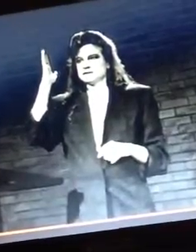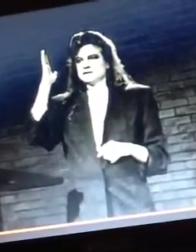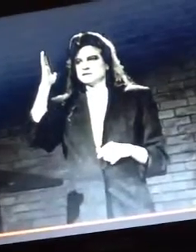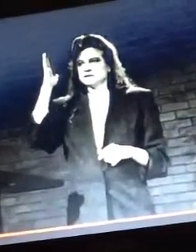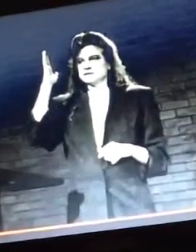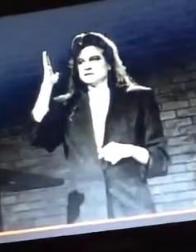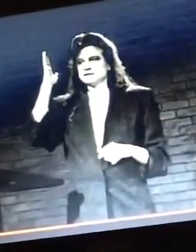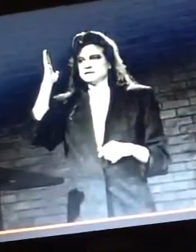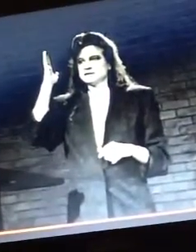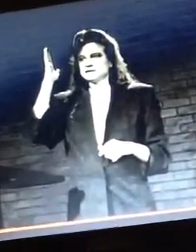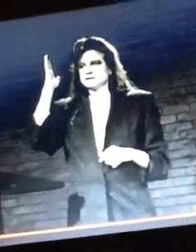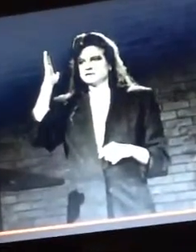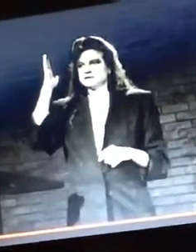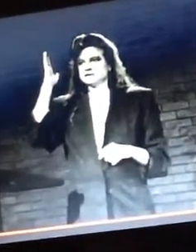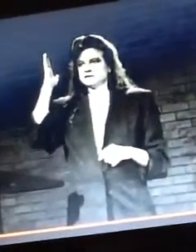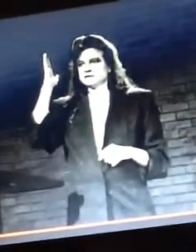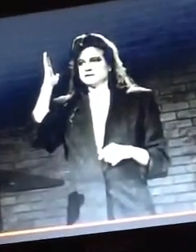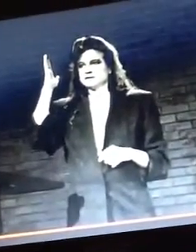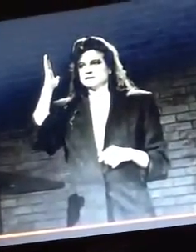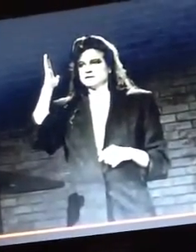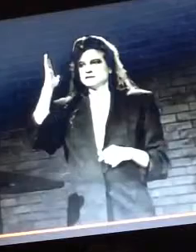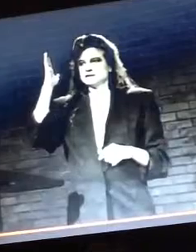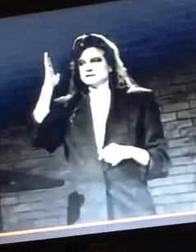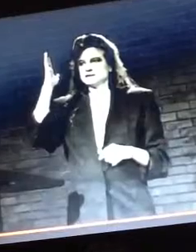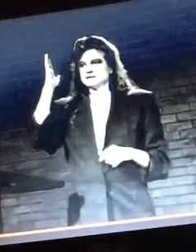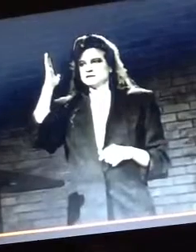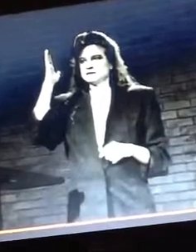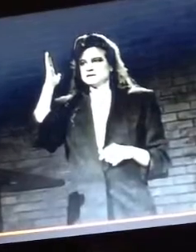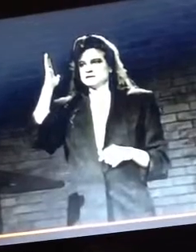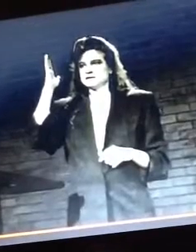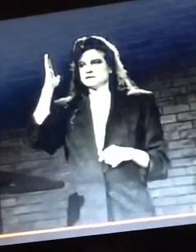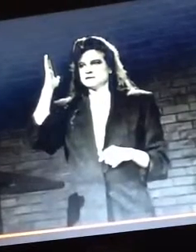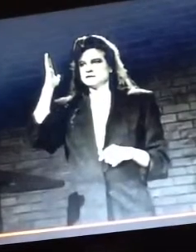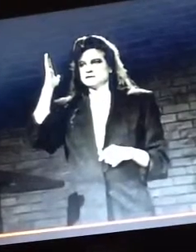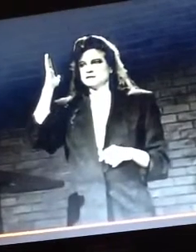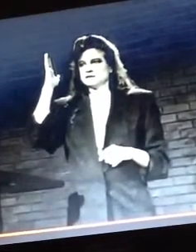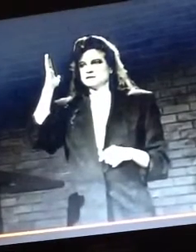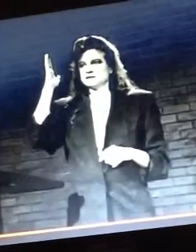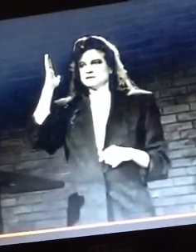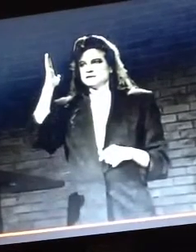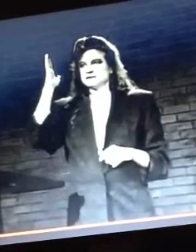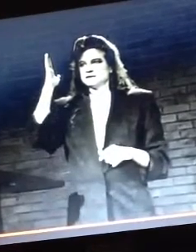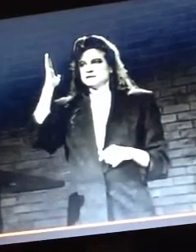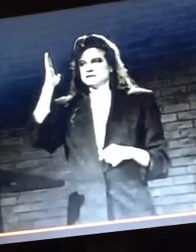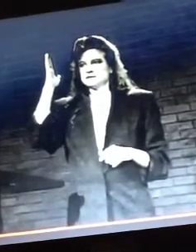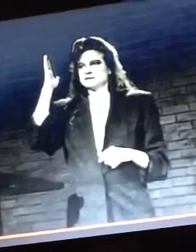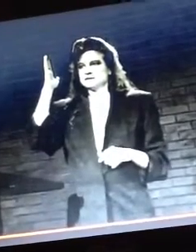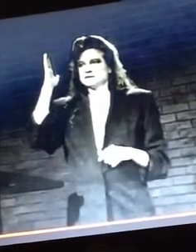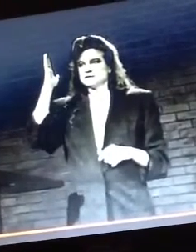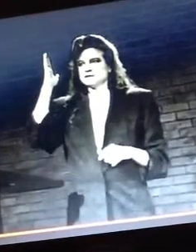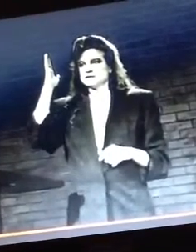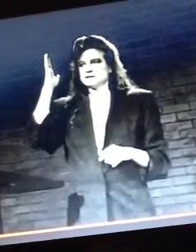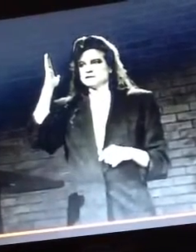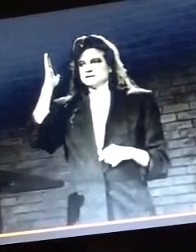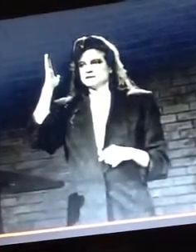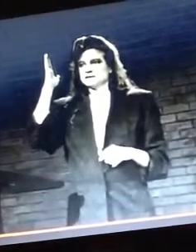This happened to me one time. I went to Iowa City to lecture, and it was an all-women's event conference. I